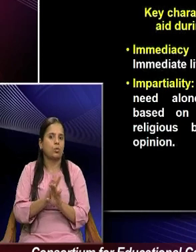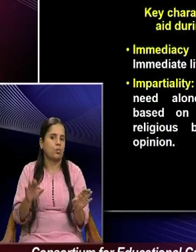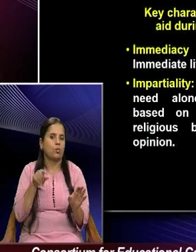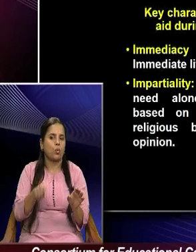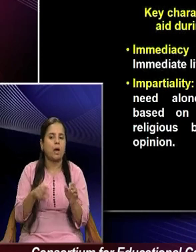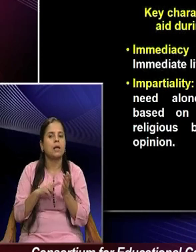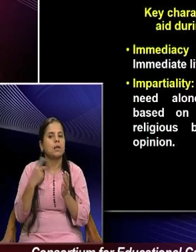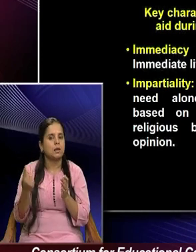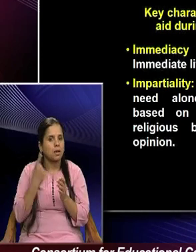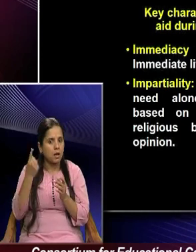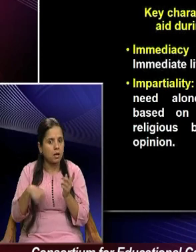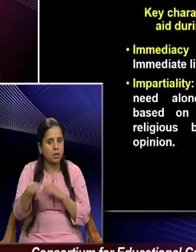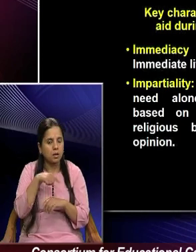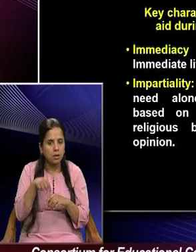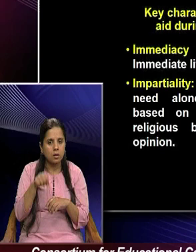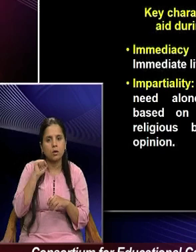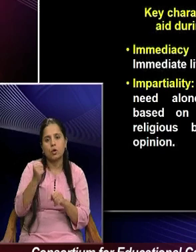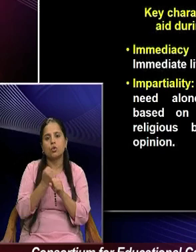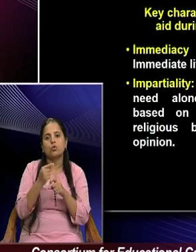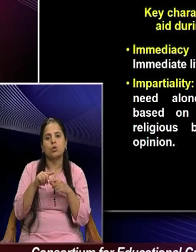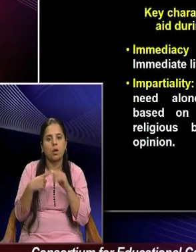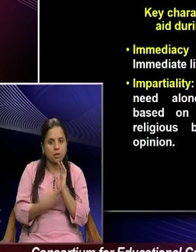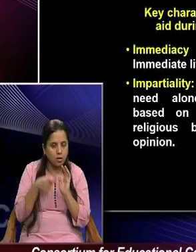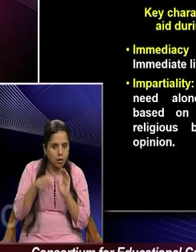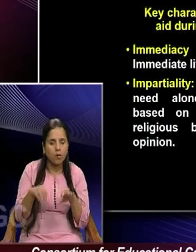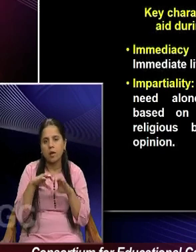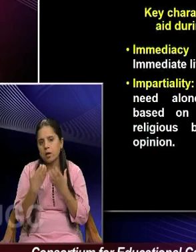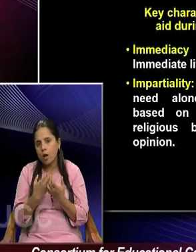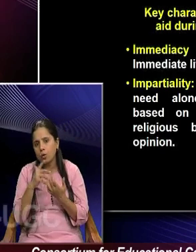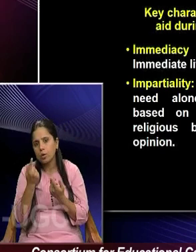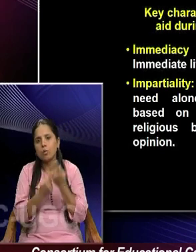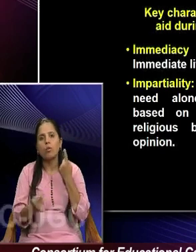on the nationality, race, gender, religious belief, class, or